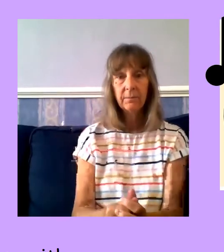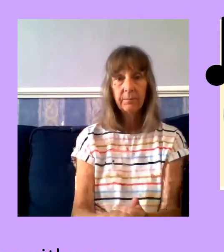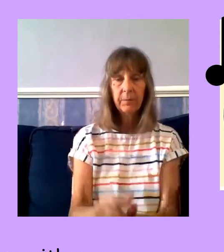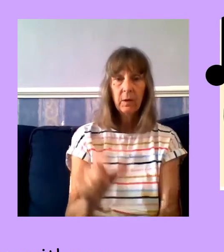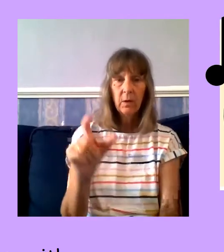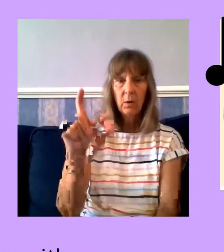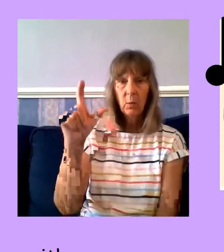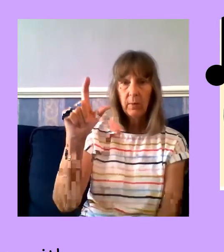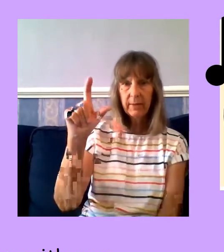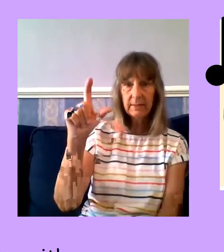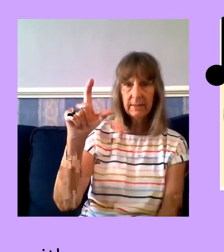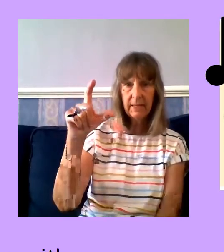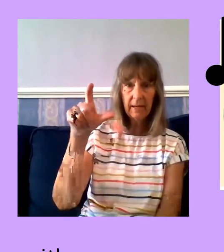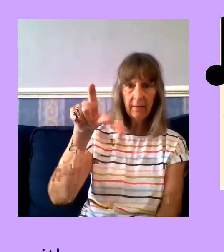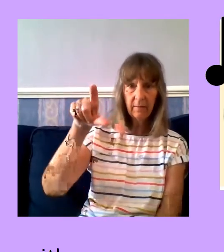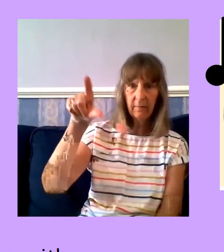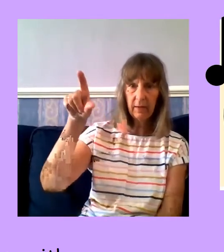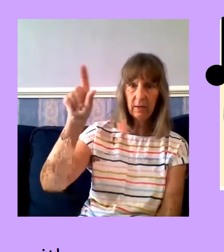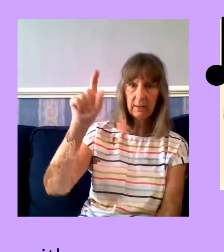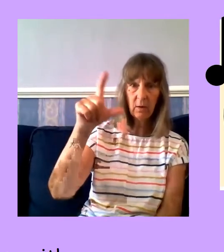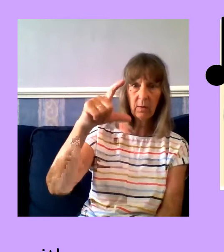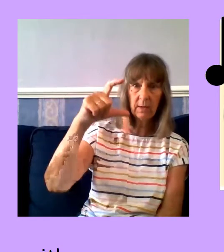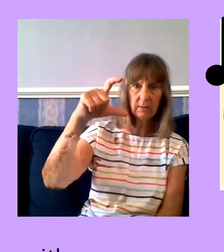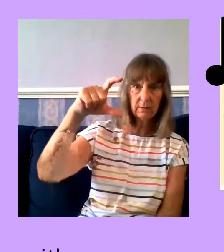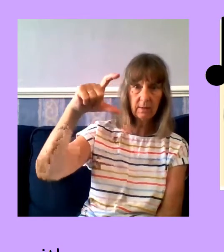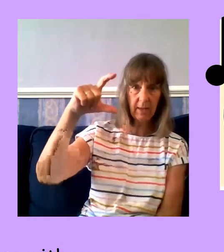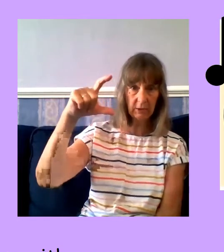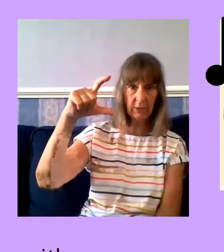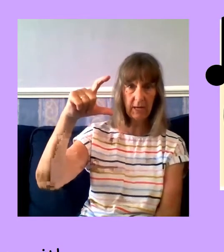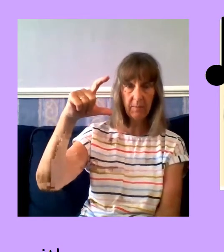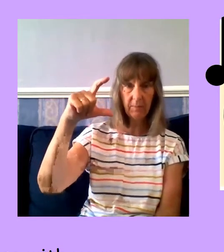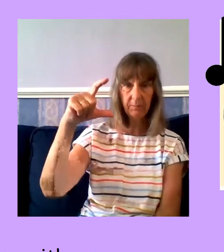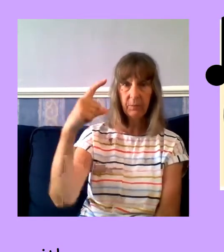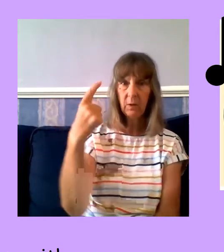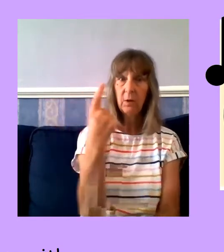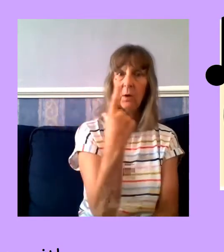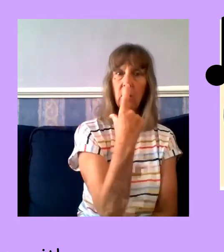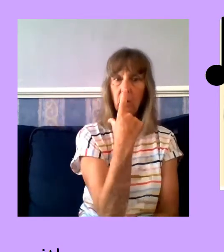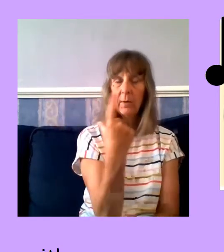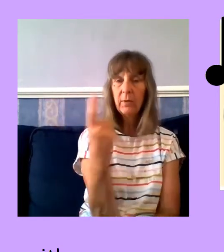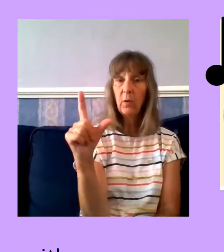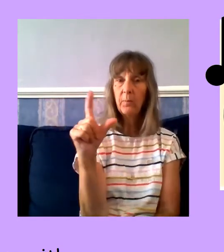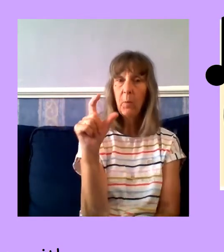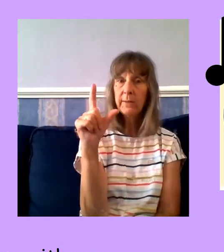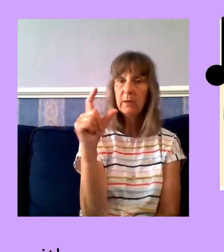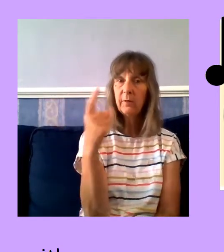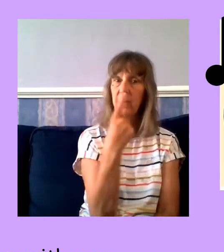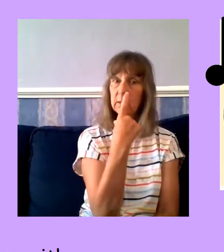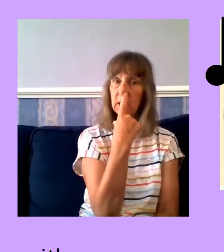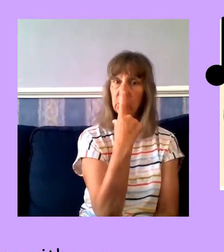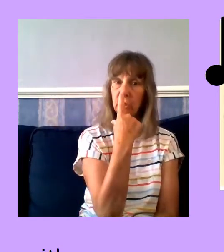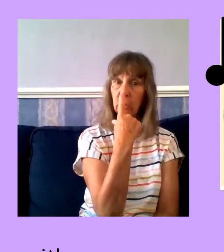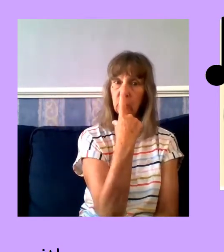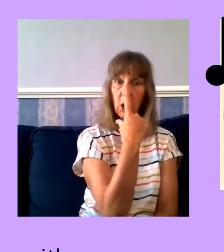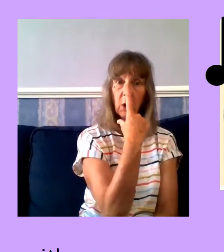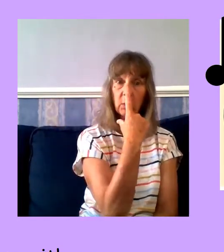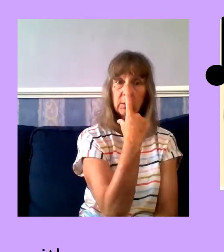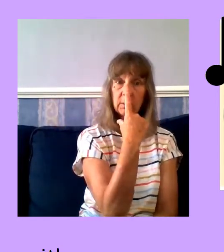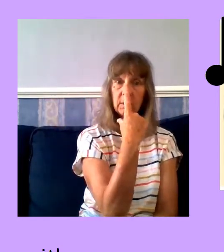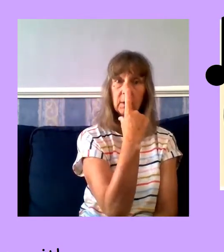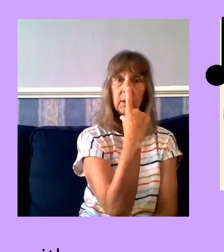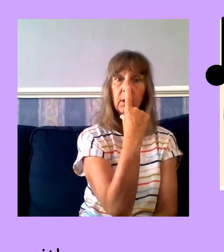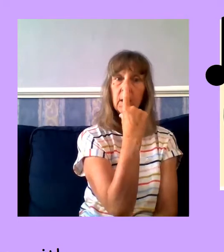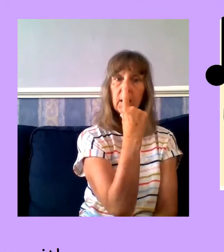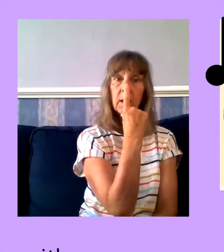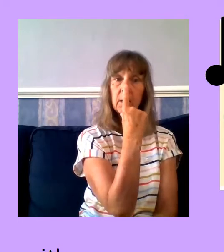Can. With a C finger, so it's that shape, and with your pointy finger touching your